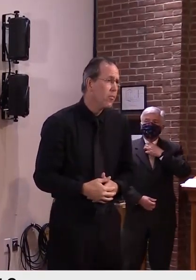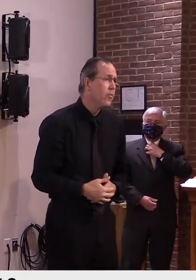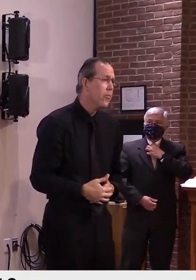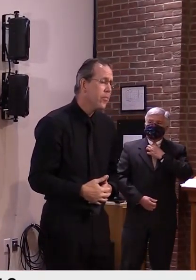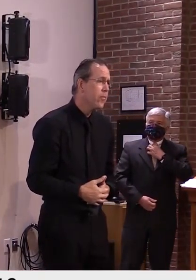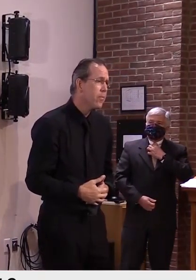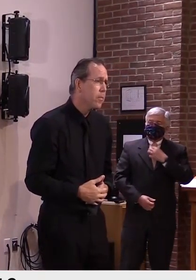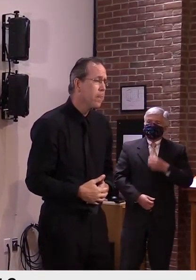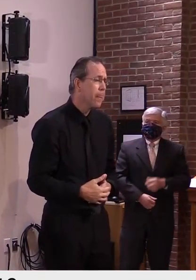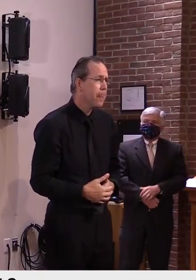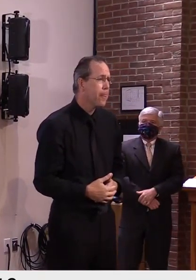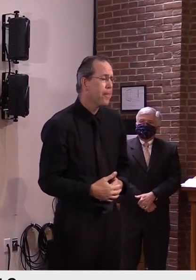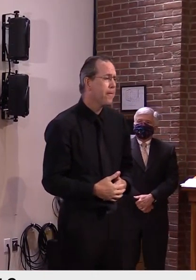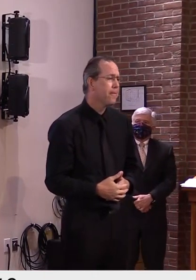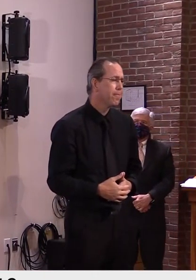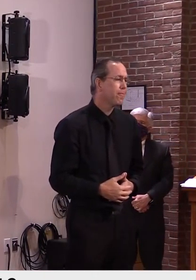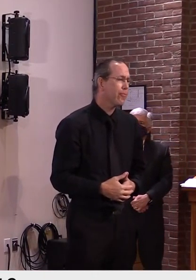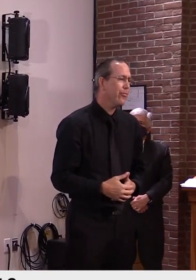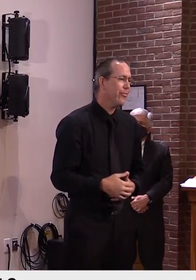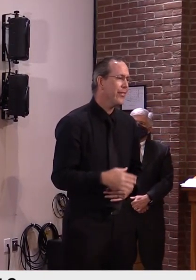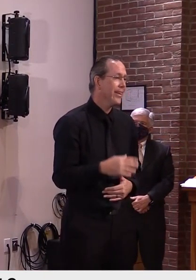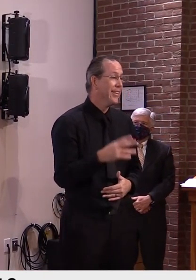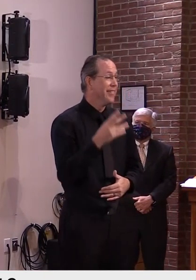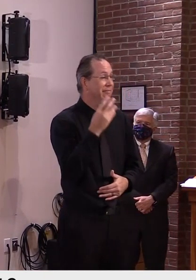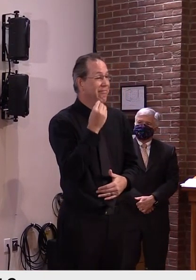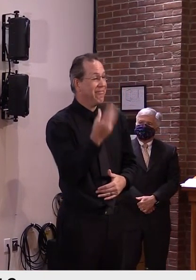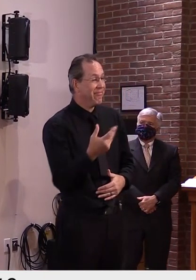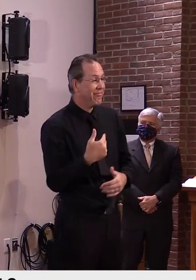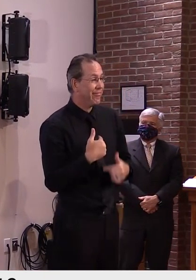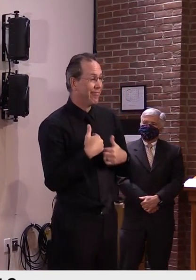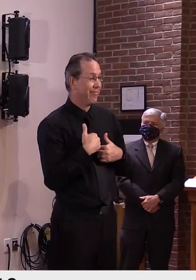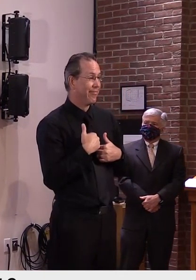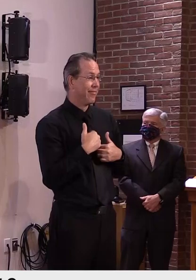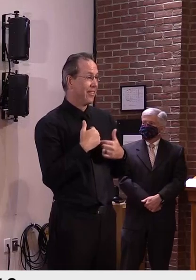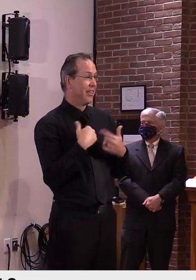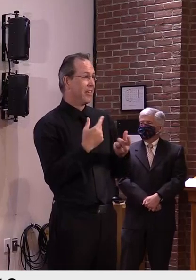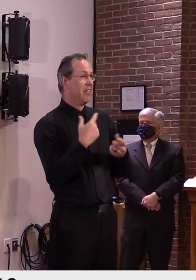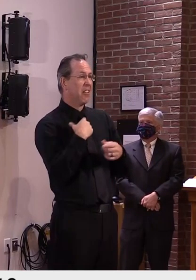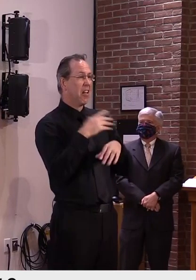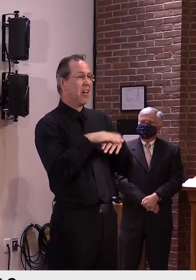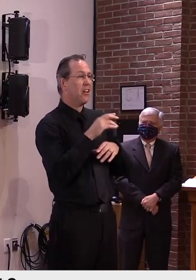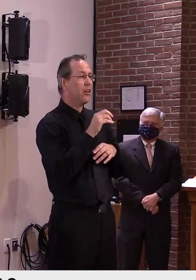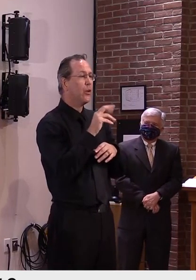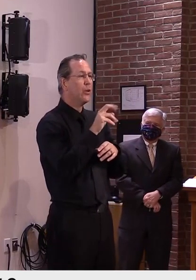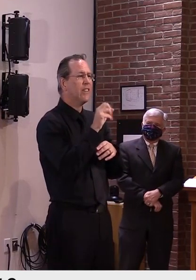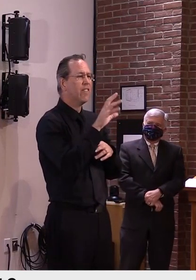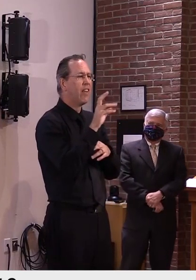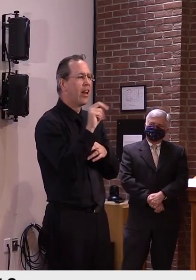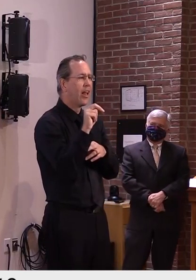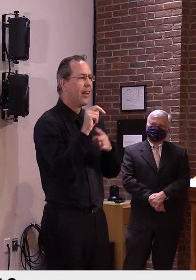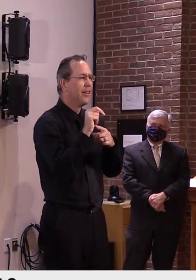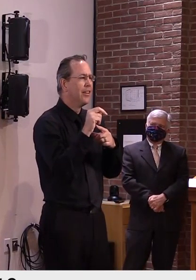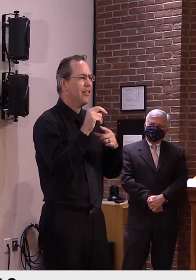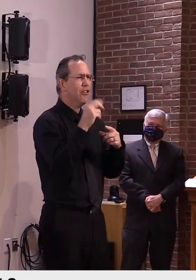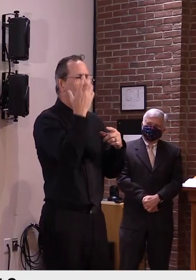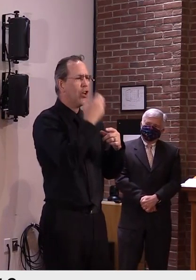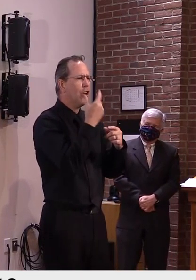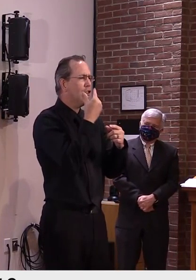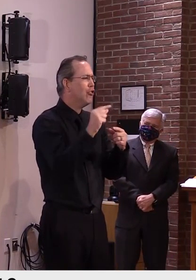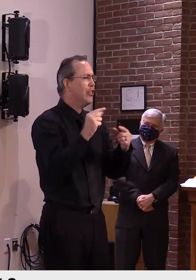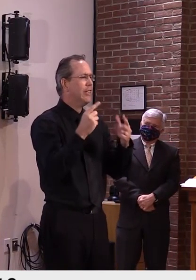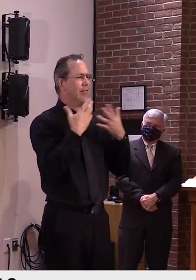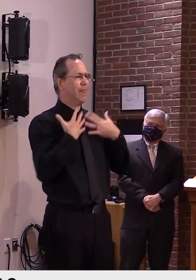And I can reassure the governor that at 5 o'clock this morning, CNN had us as dark green, which is as good as it gets. And there were only like